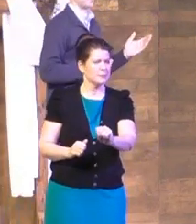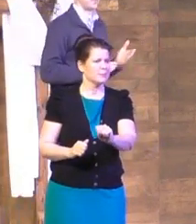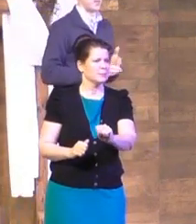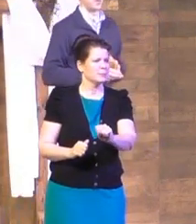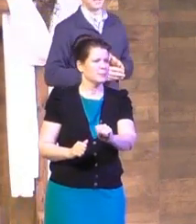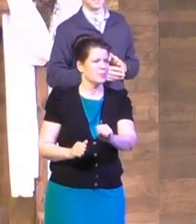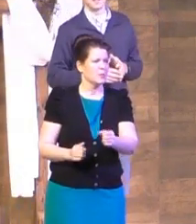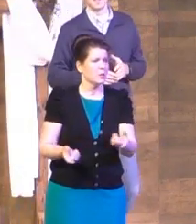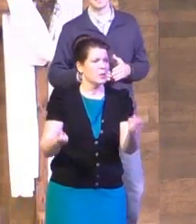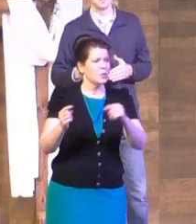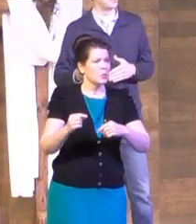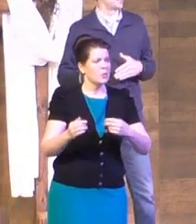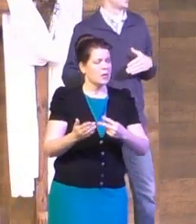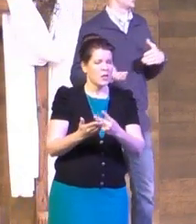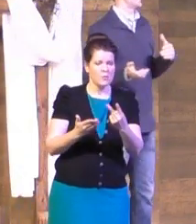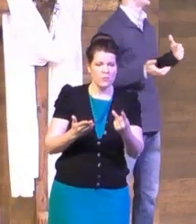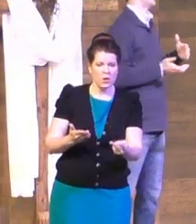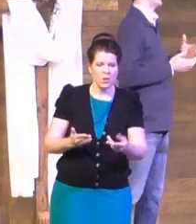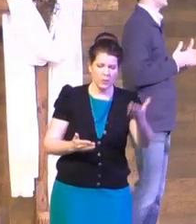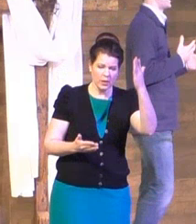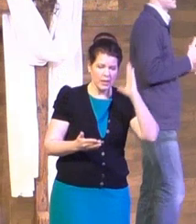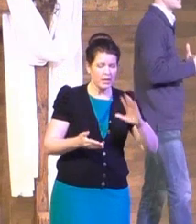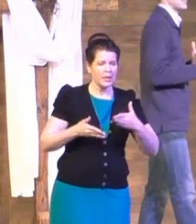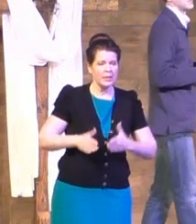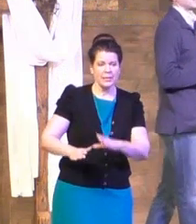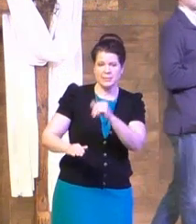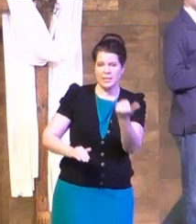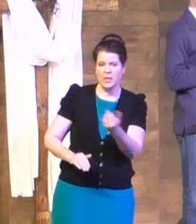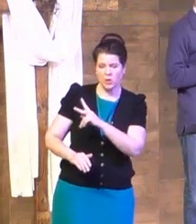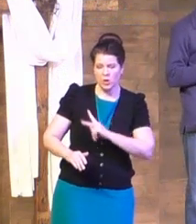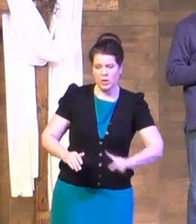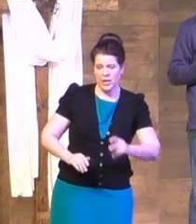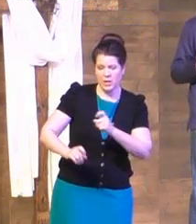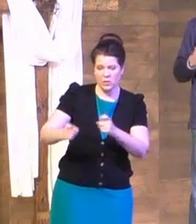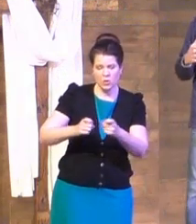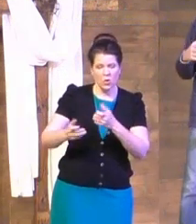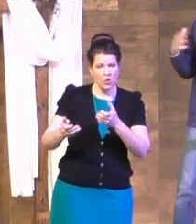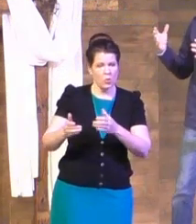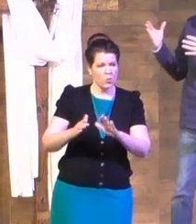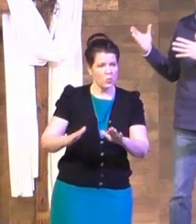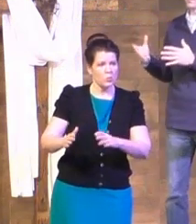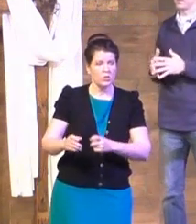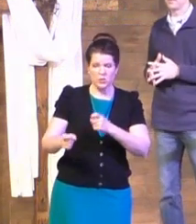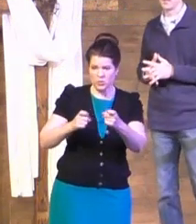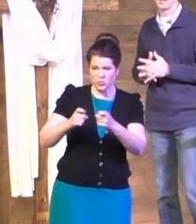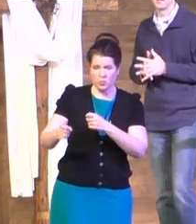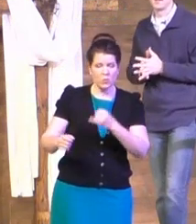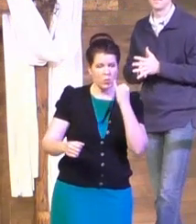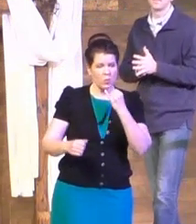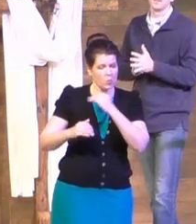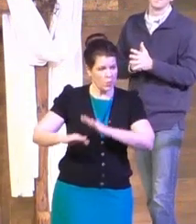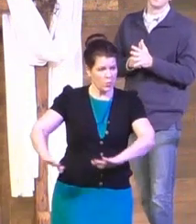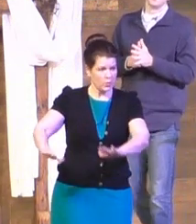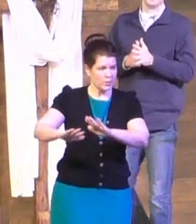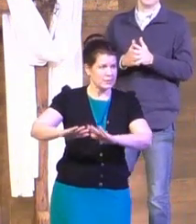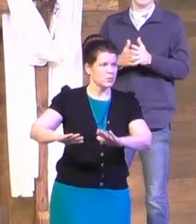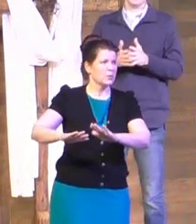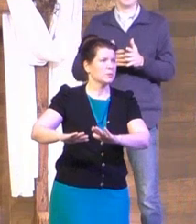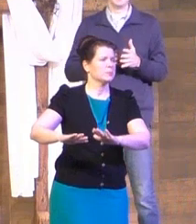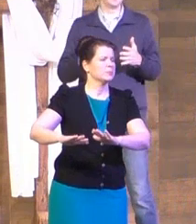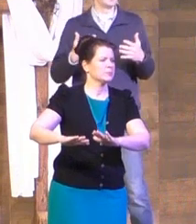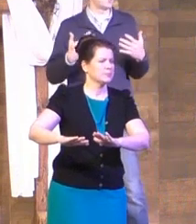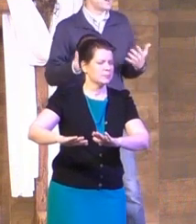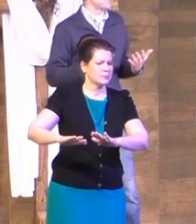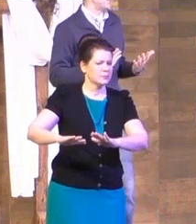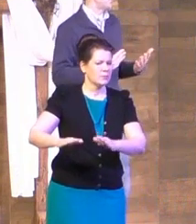As they fall away, God allows them to be subjugated to other kings, other rulers within the Canaanite area, the Canaan area. And